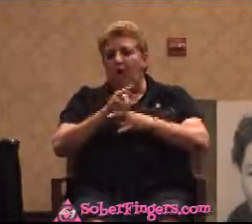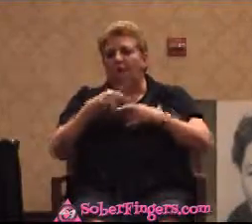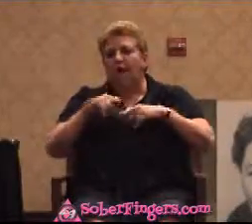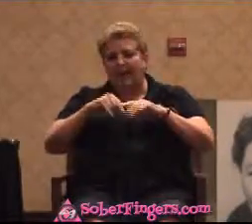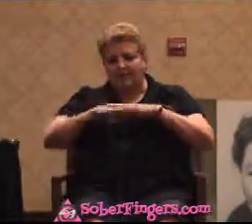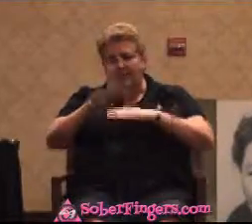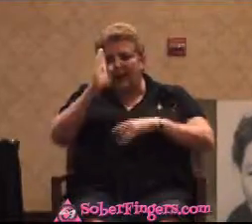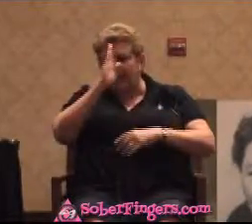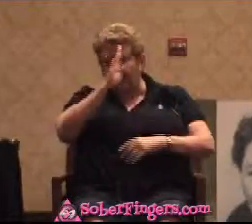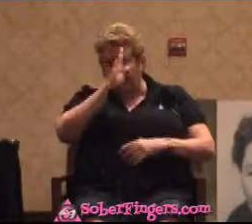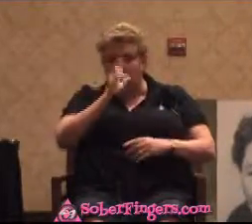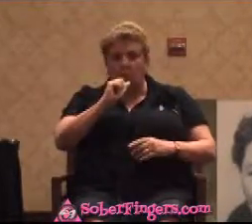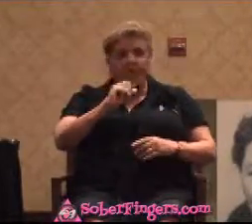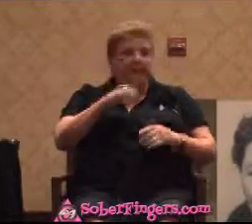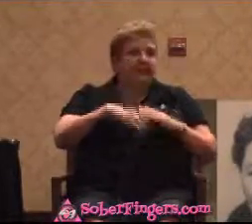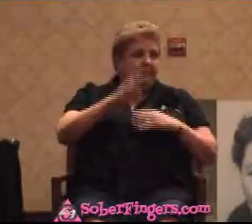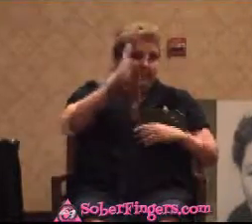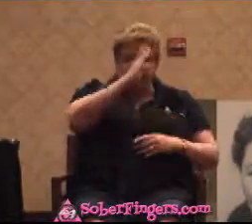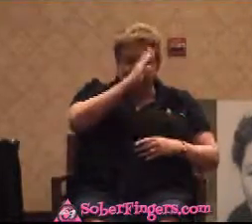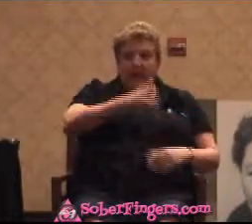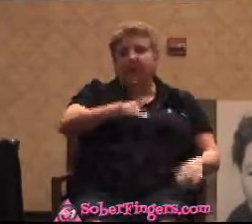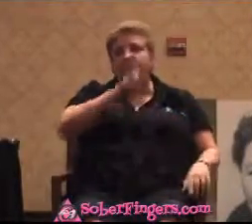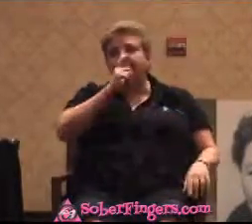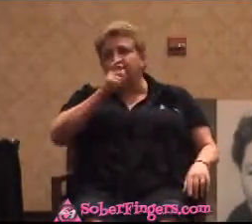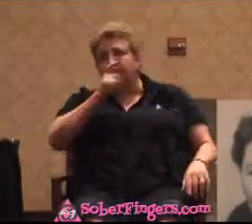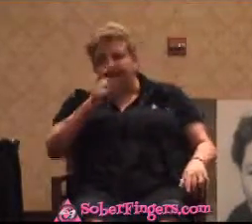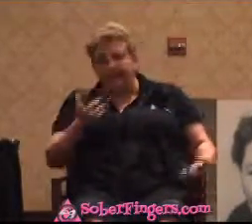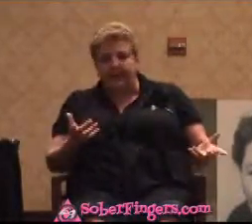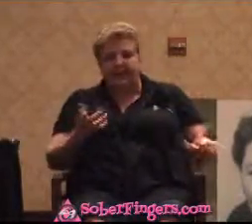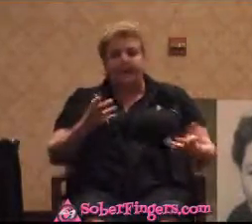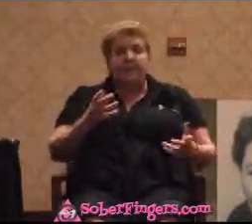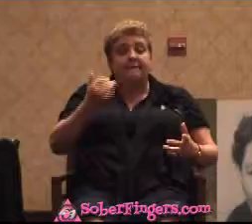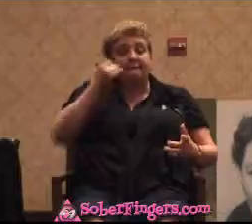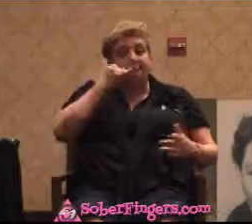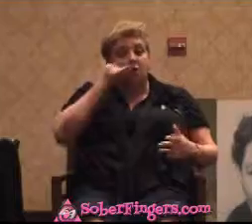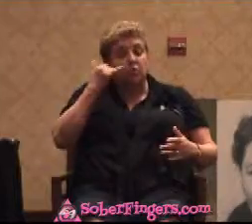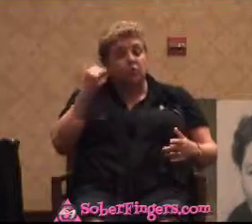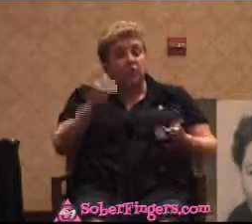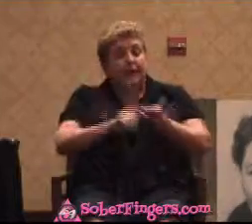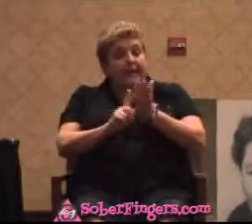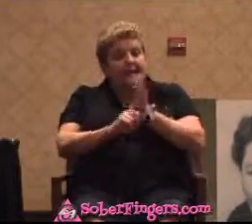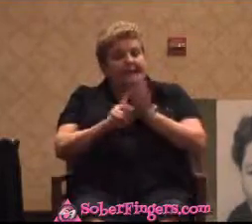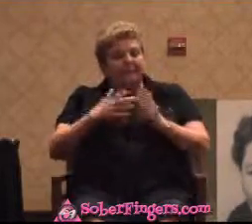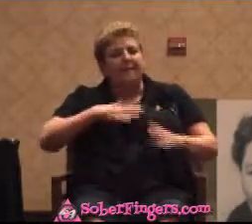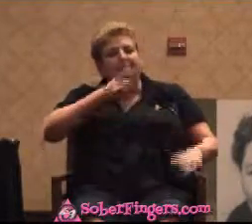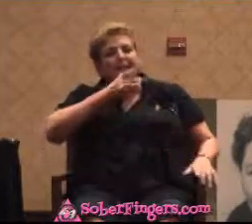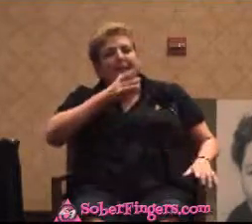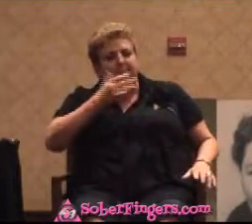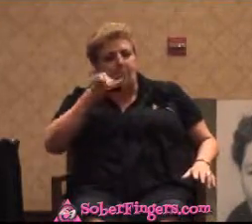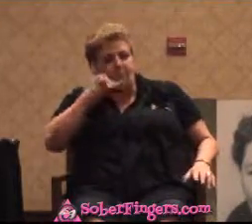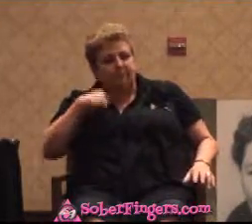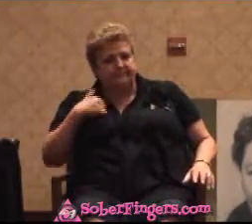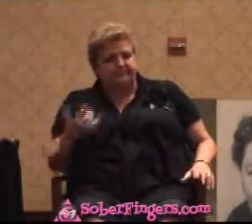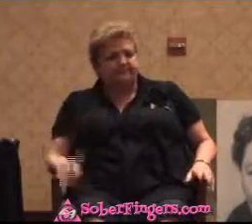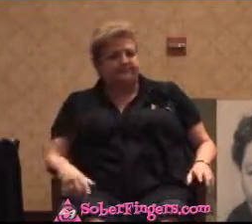and I'm drinking alcohol, and the phone rings, and it's my mother. And she said,